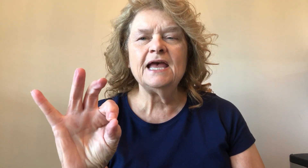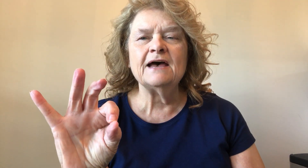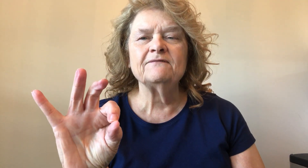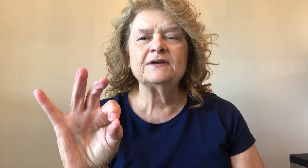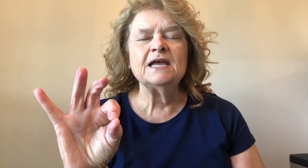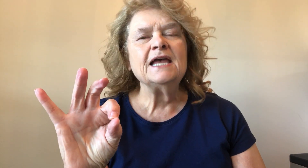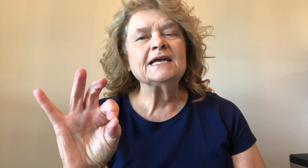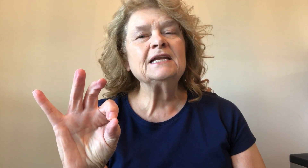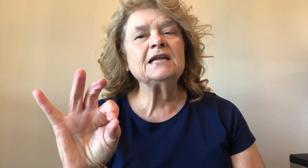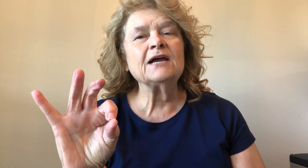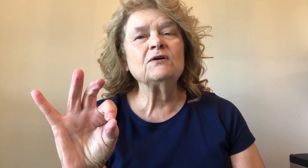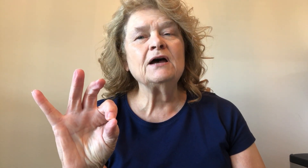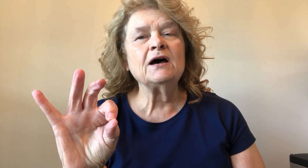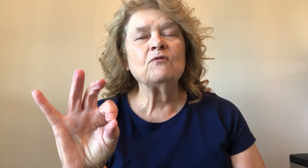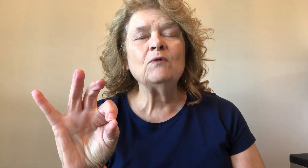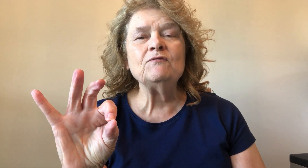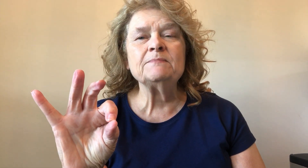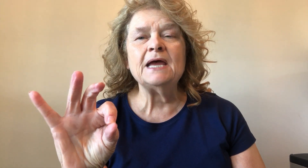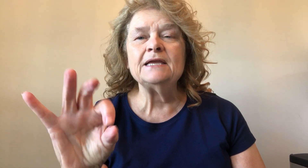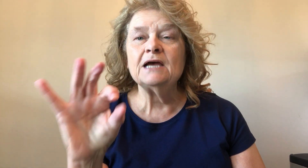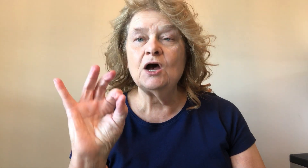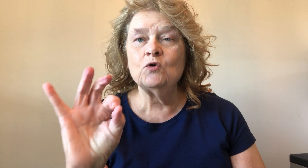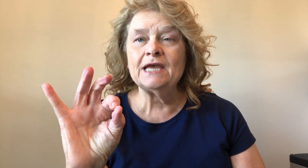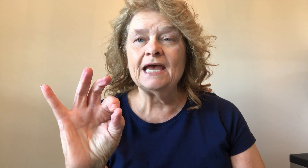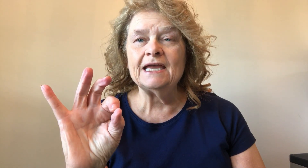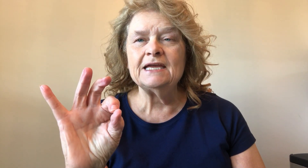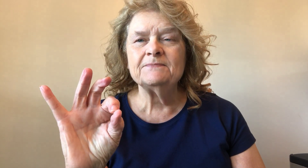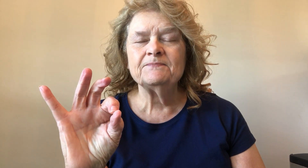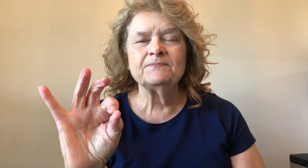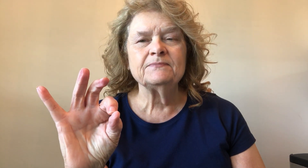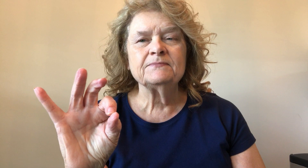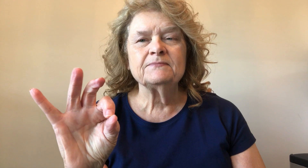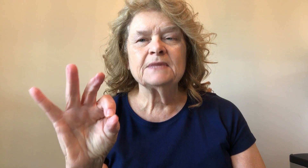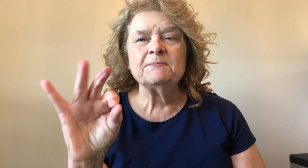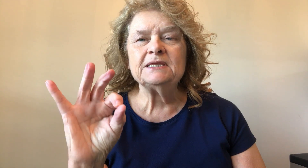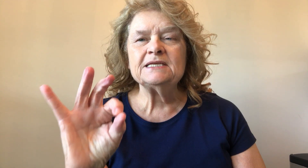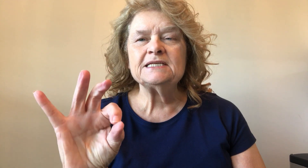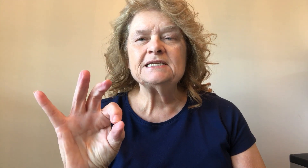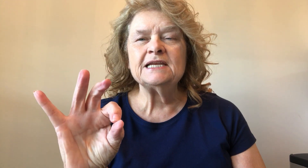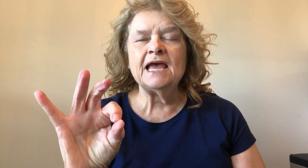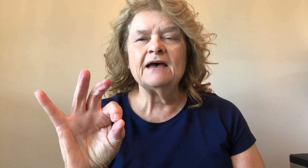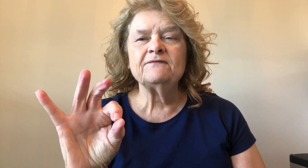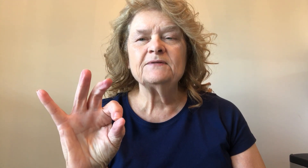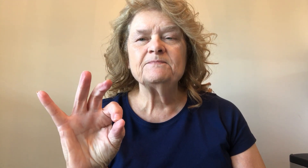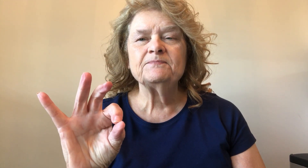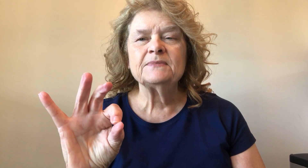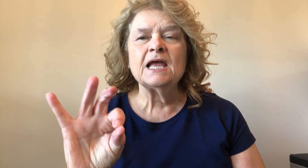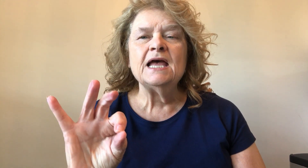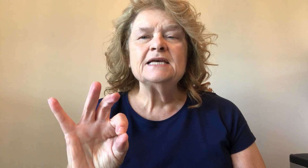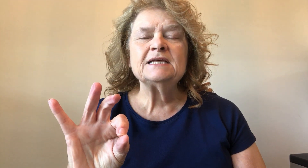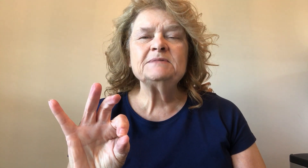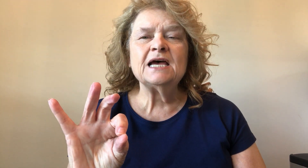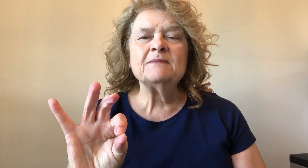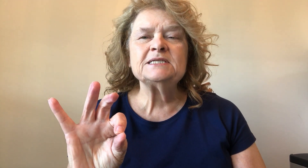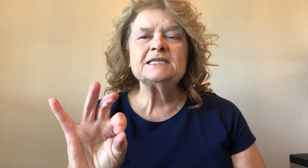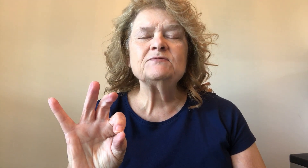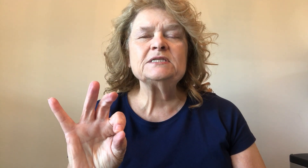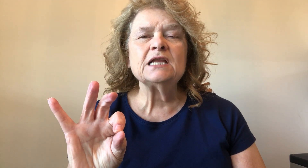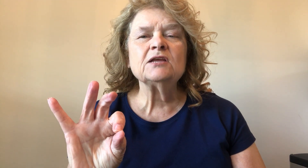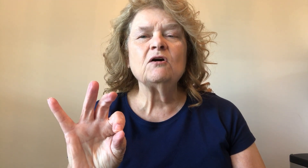F. Kind of like we would make okay, but this is an F. Sometimes this one's a little hard